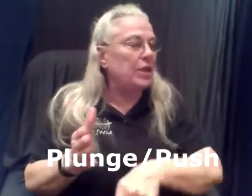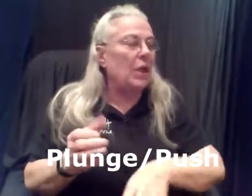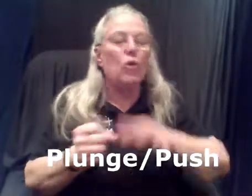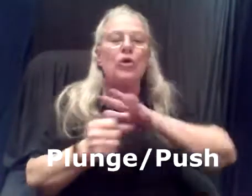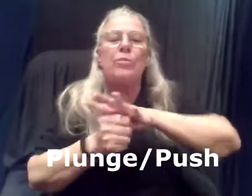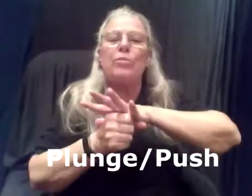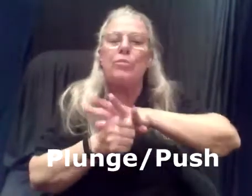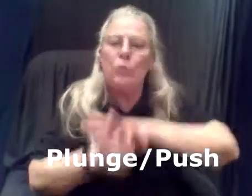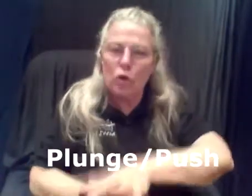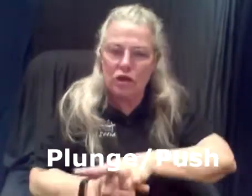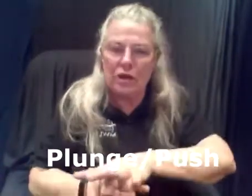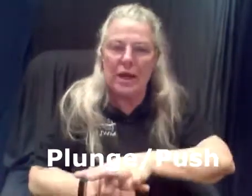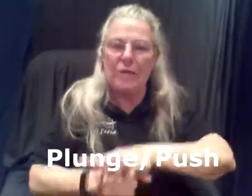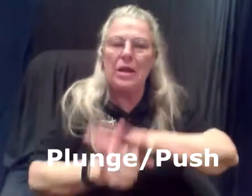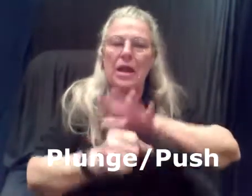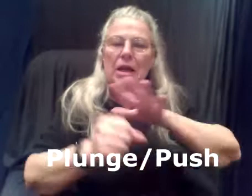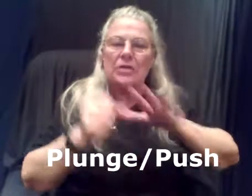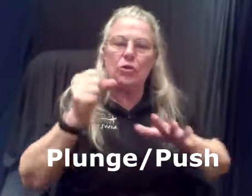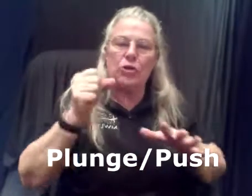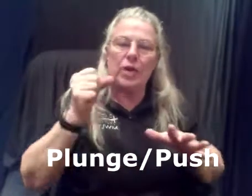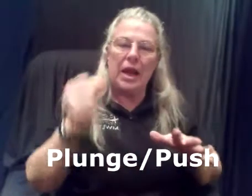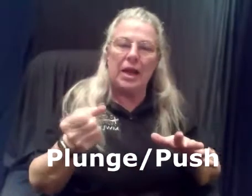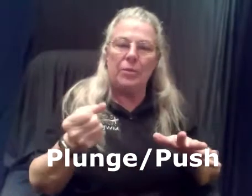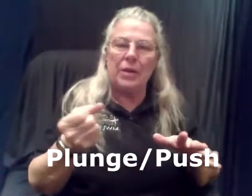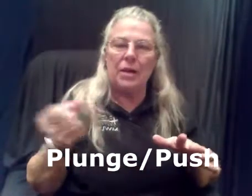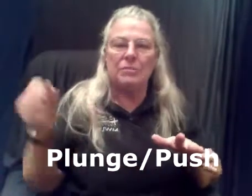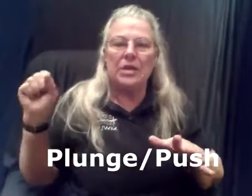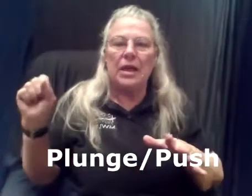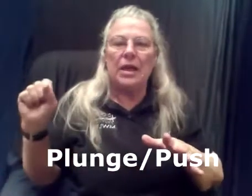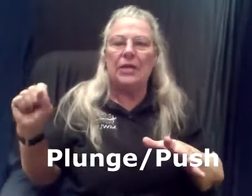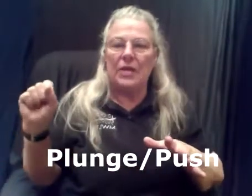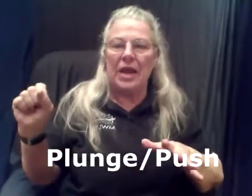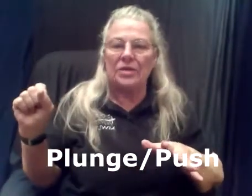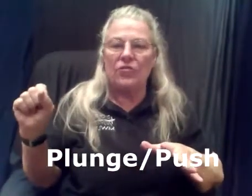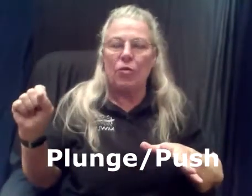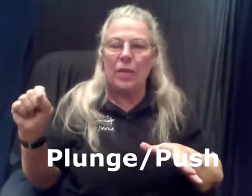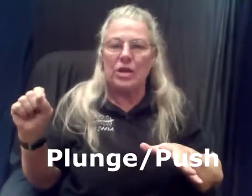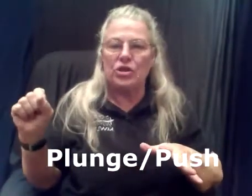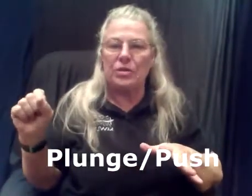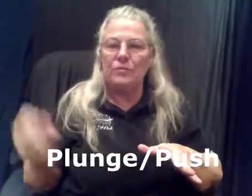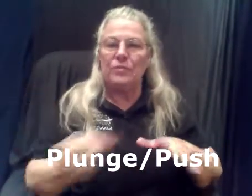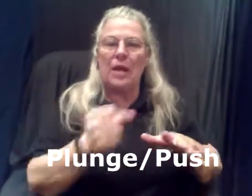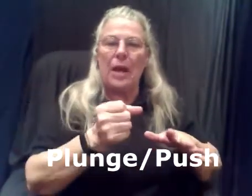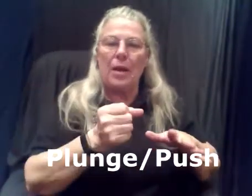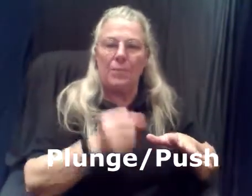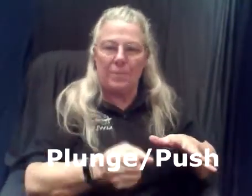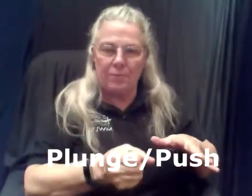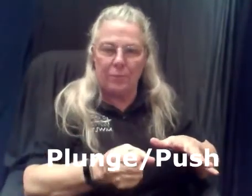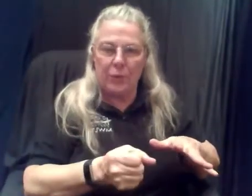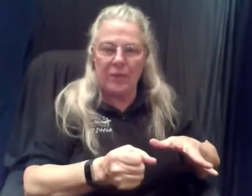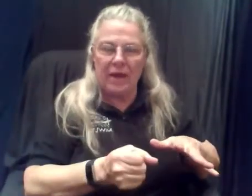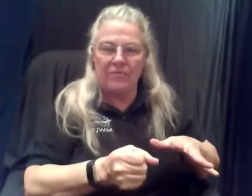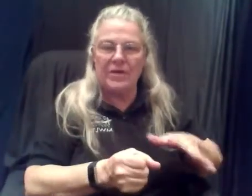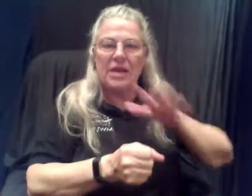going to push it down. And so your hand becomes in the S formation. Put that fist out in front